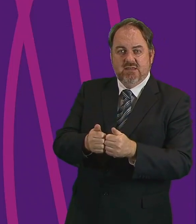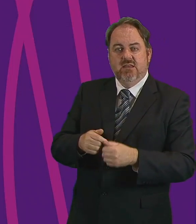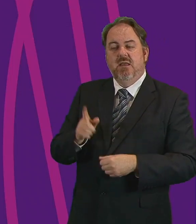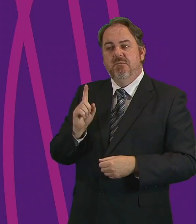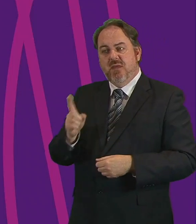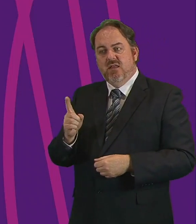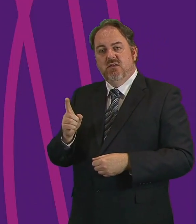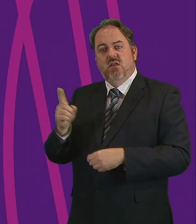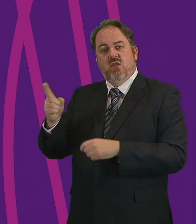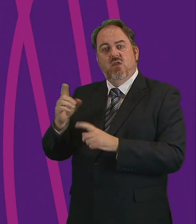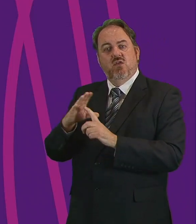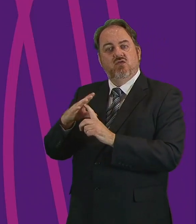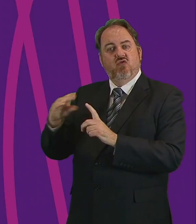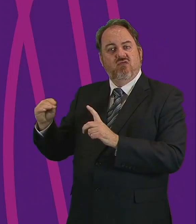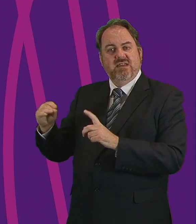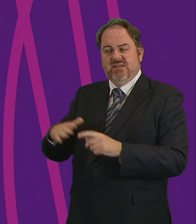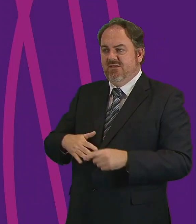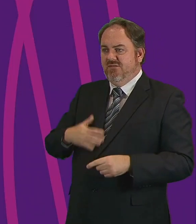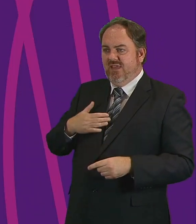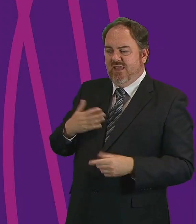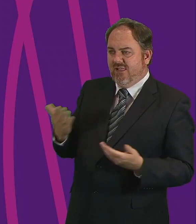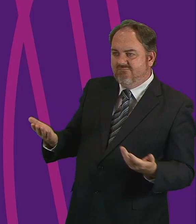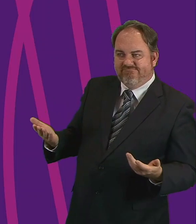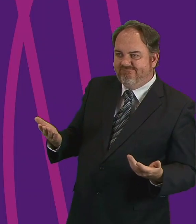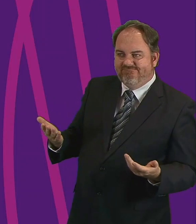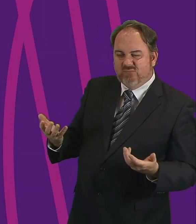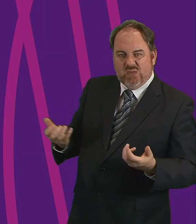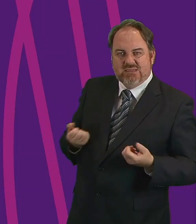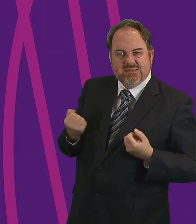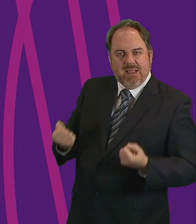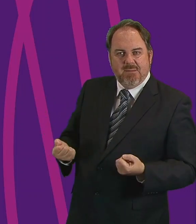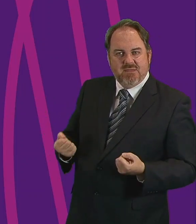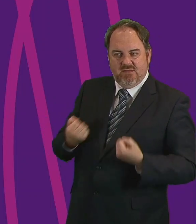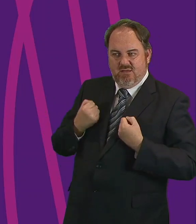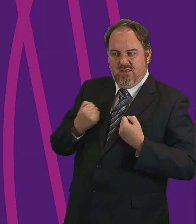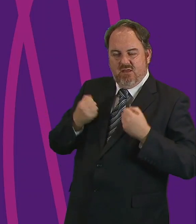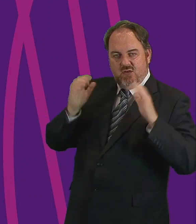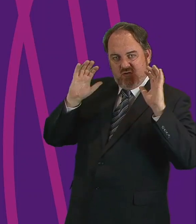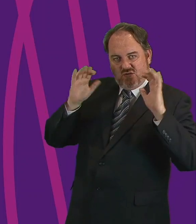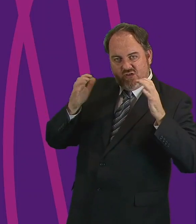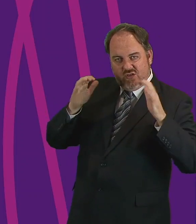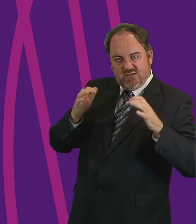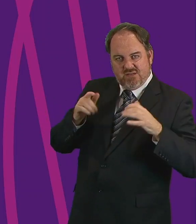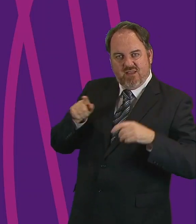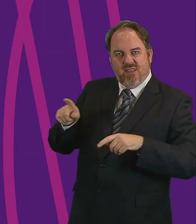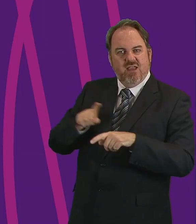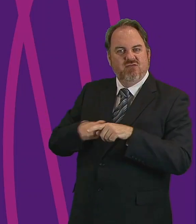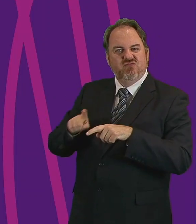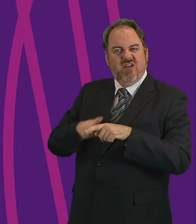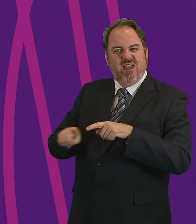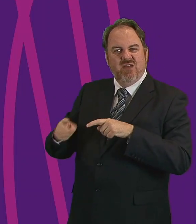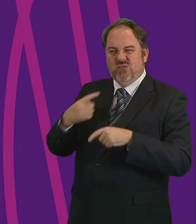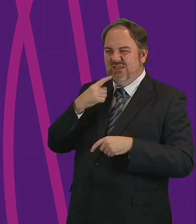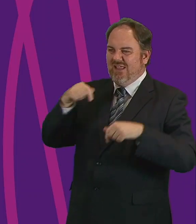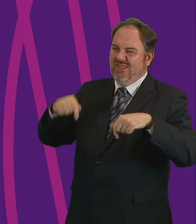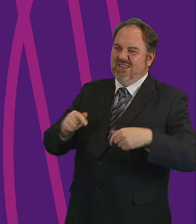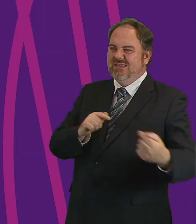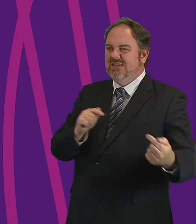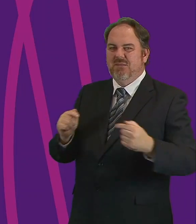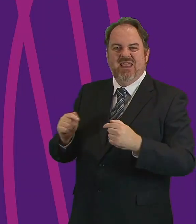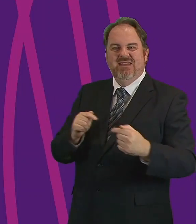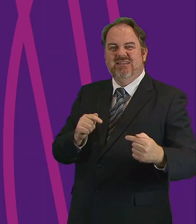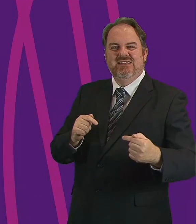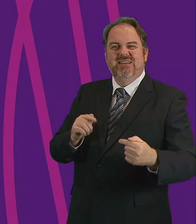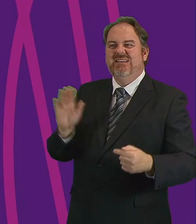go to grasp this. Regrettably, that is the case, and they've attempted to turn today's debate into a